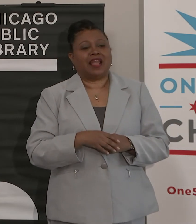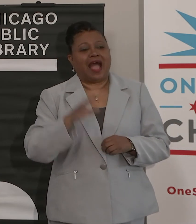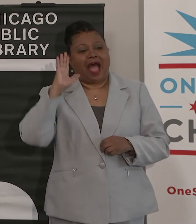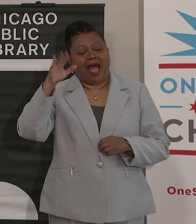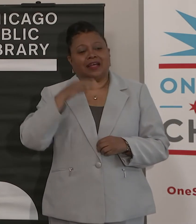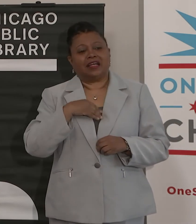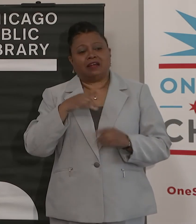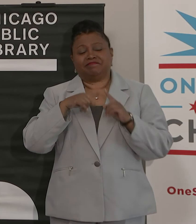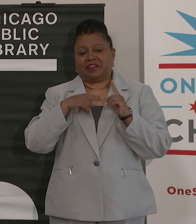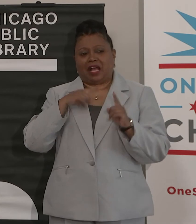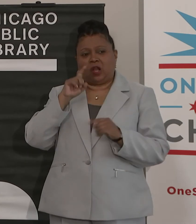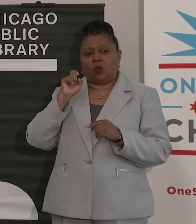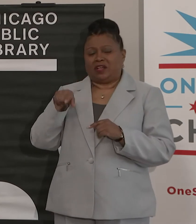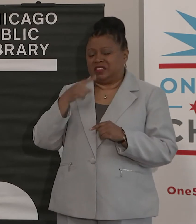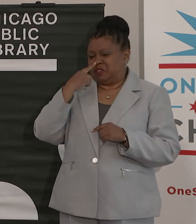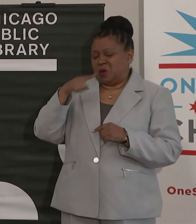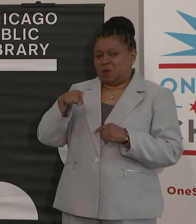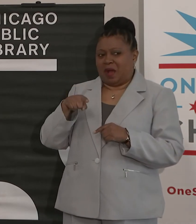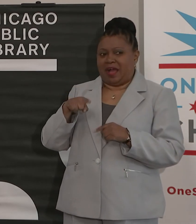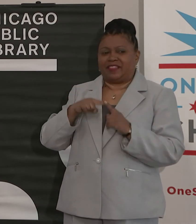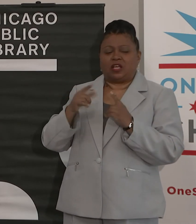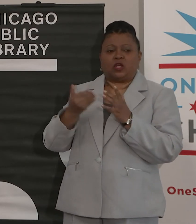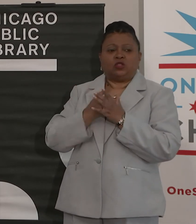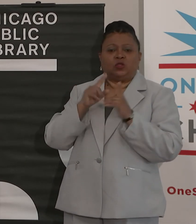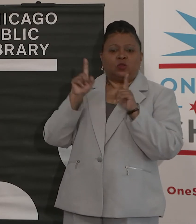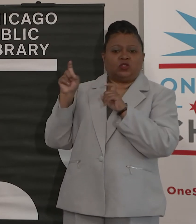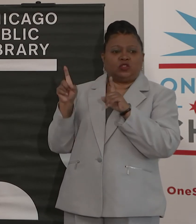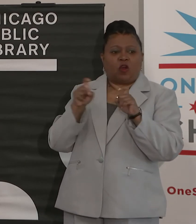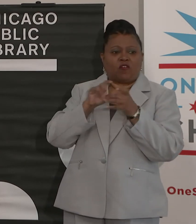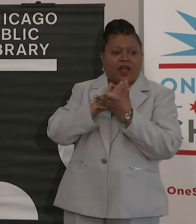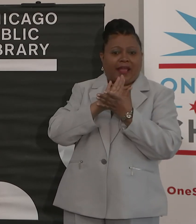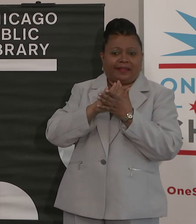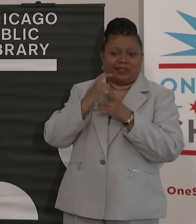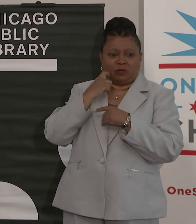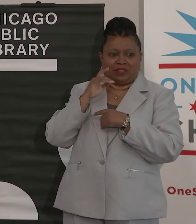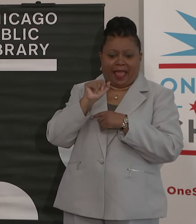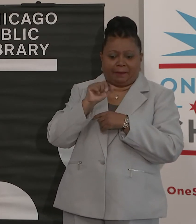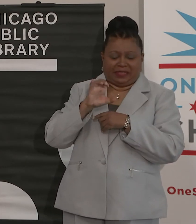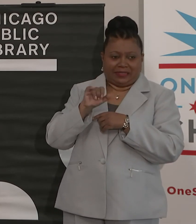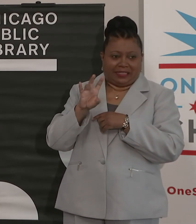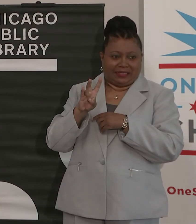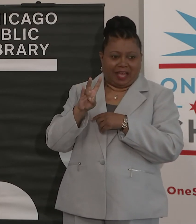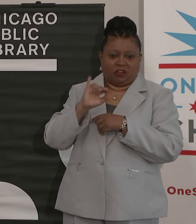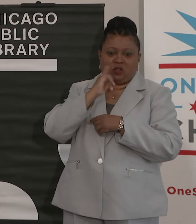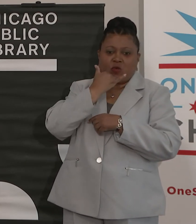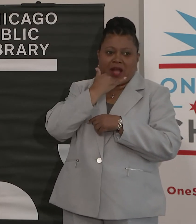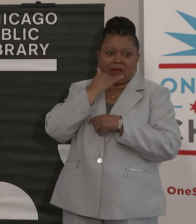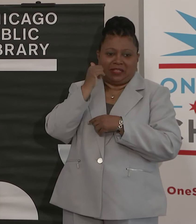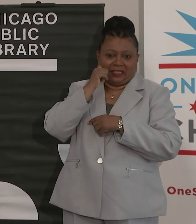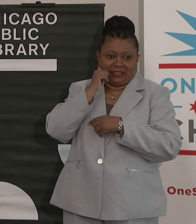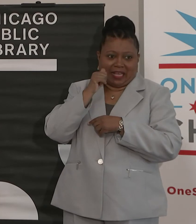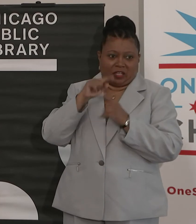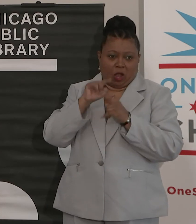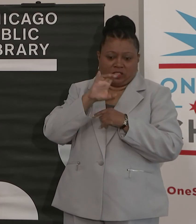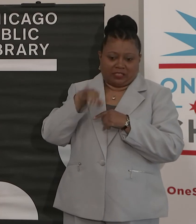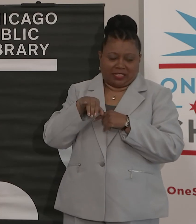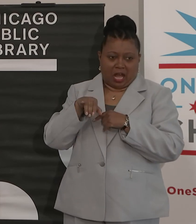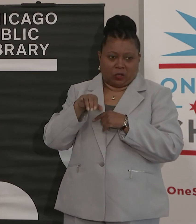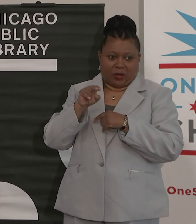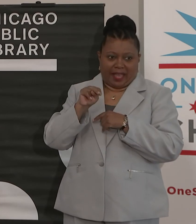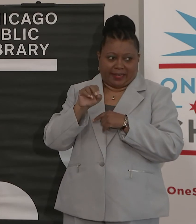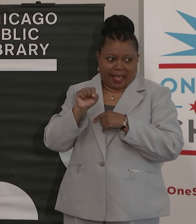Mayor, off topic, if you don't mind, there's a new survey out that's been done for ABC7 and Cranes in the Daily Line called the Chicago